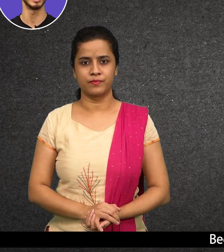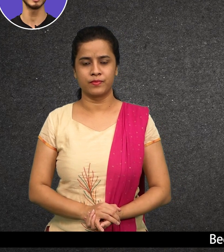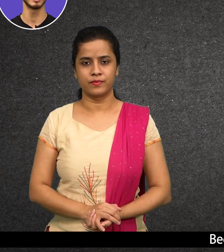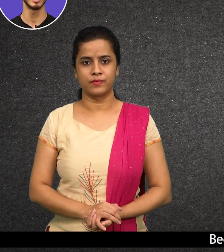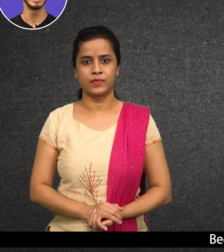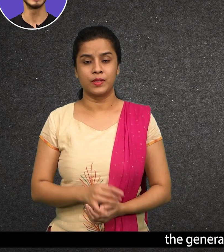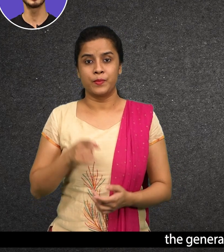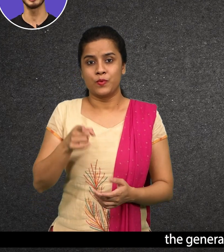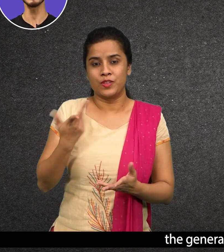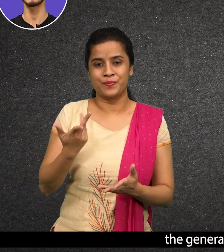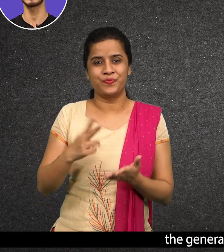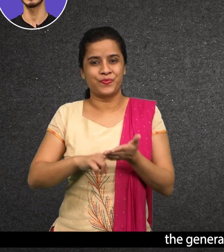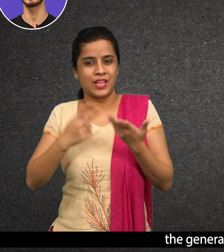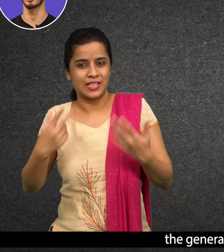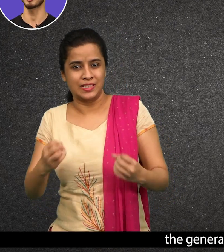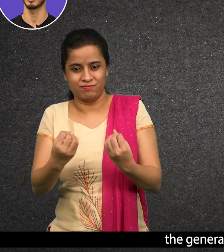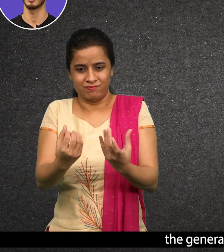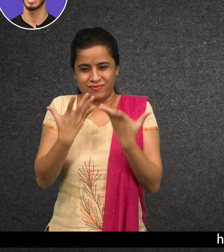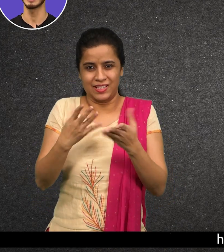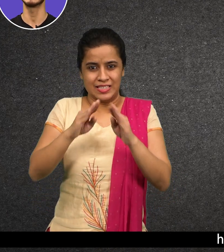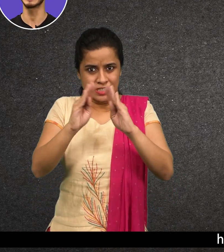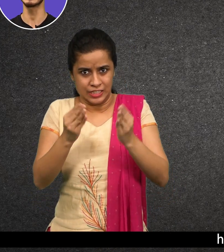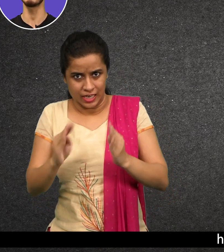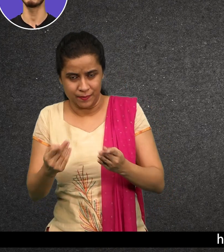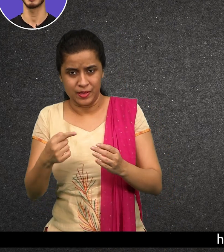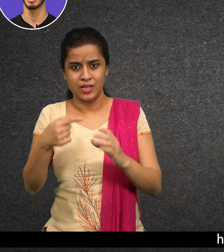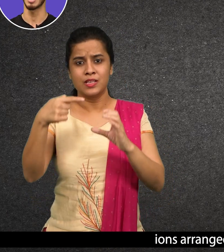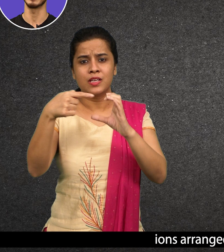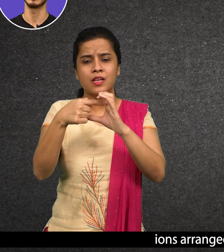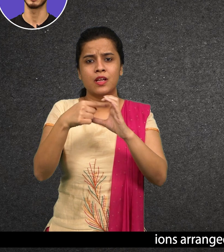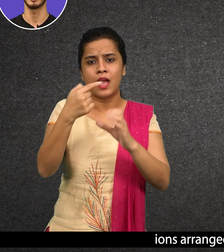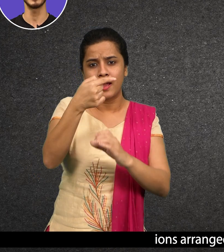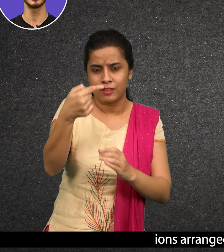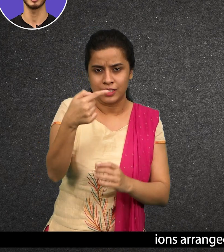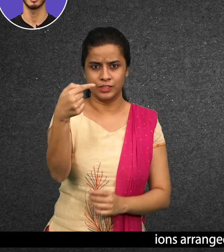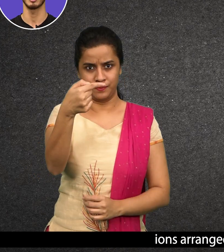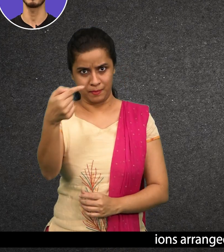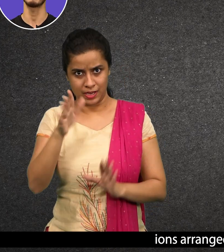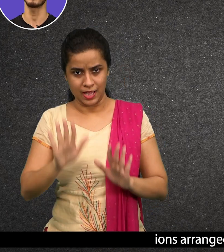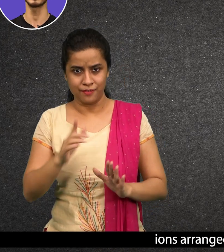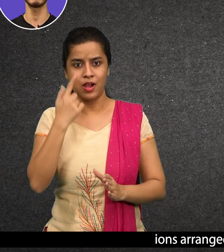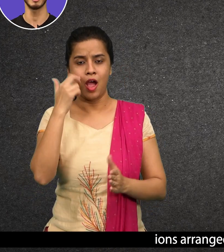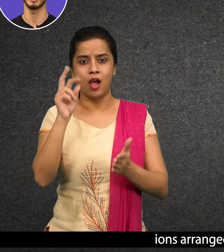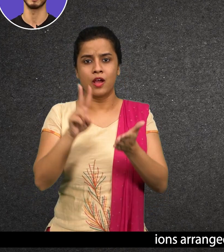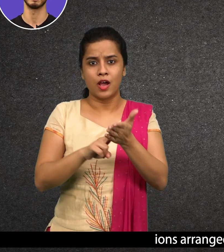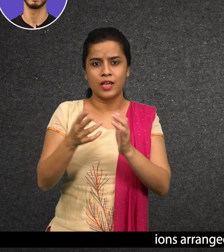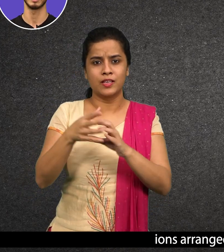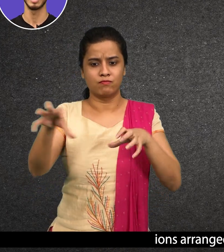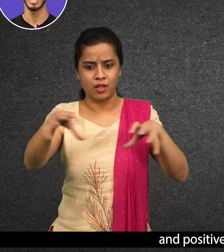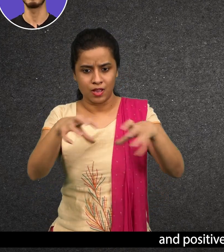Because of this, the general crystalline structure has negative ions arranged around a positive